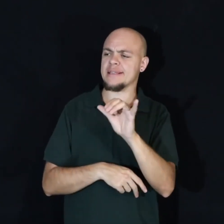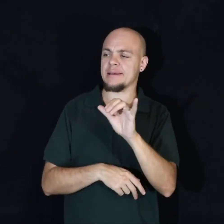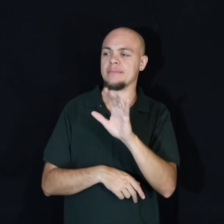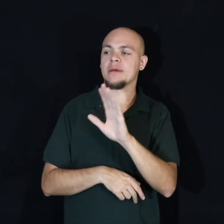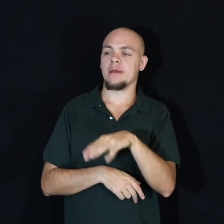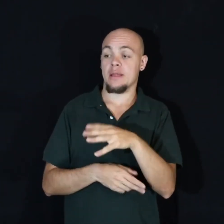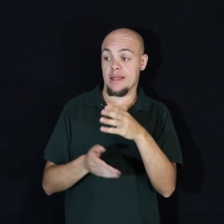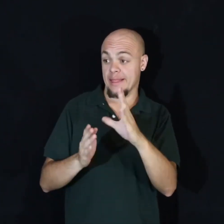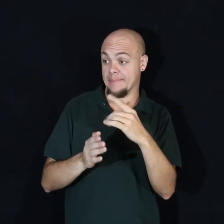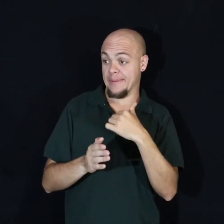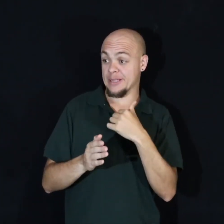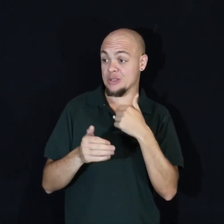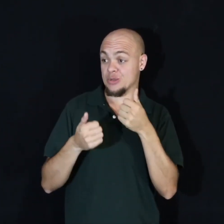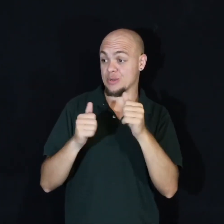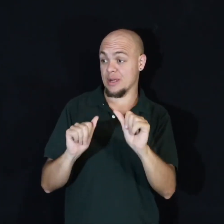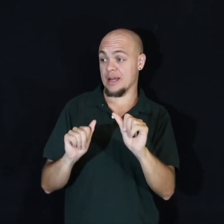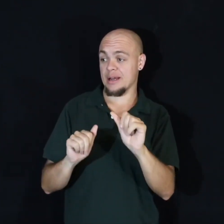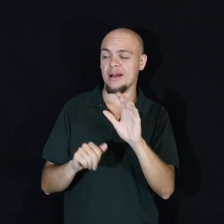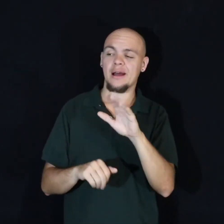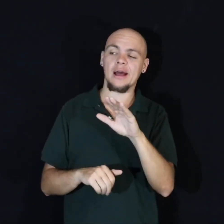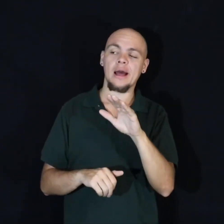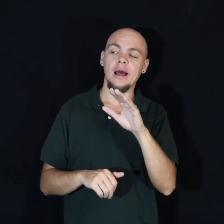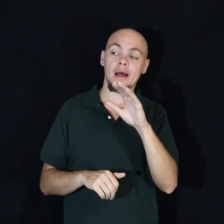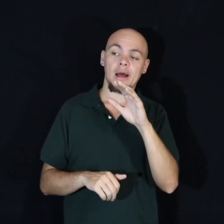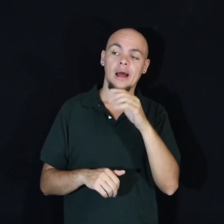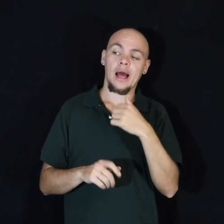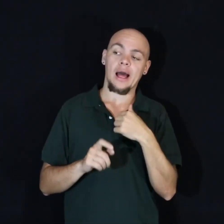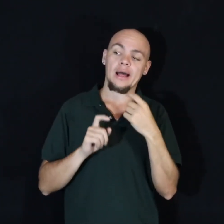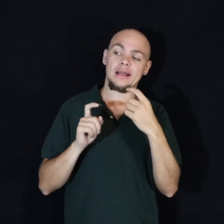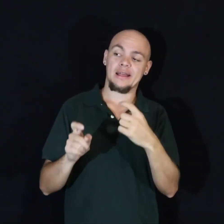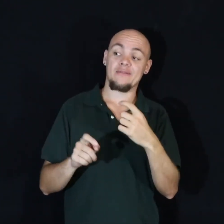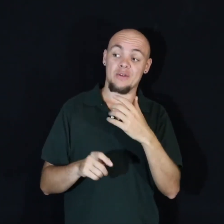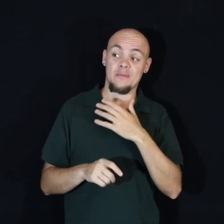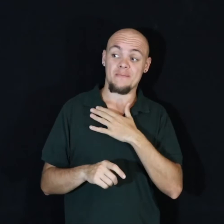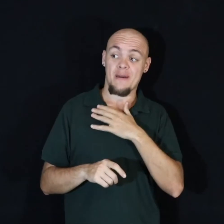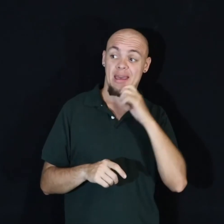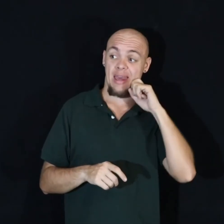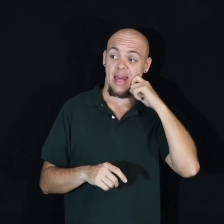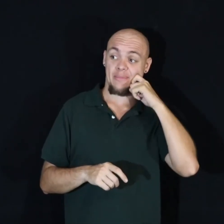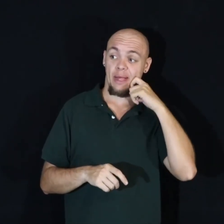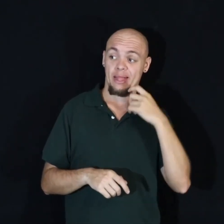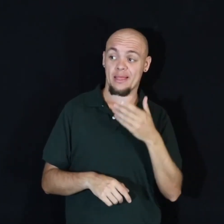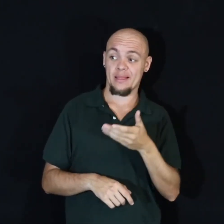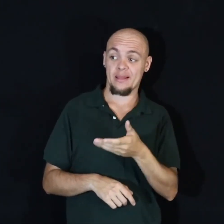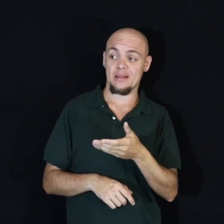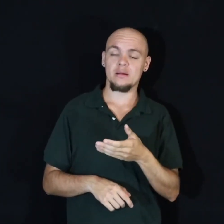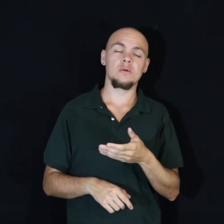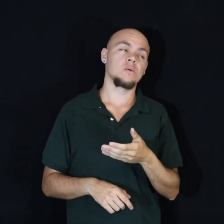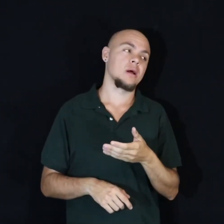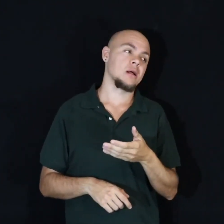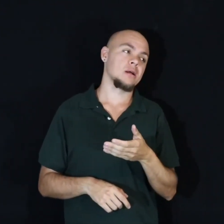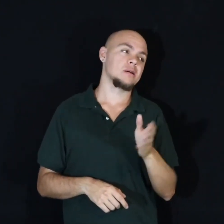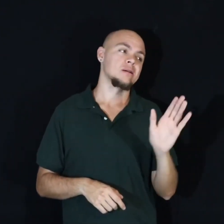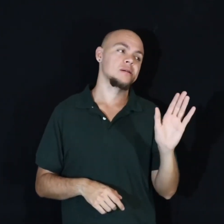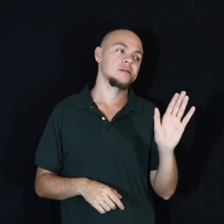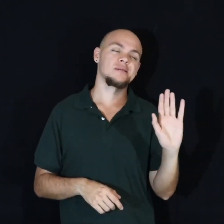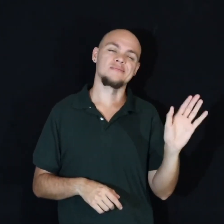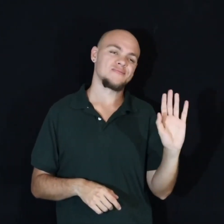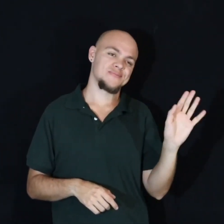try. Say, I'll give you the core of my apple." Well, here, no, Ben, now don't. I'm afeard.